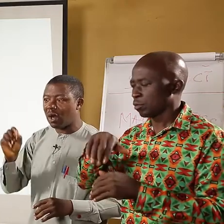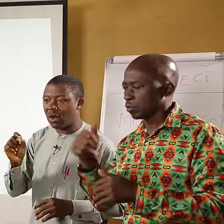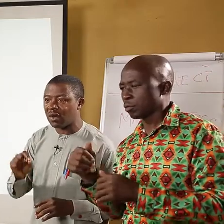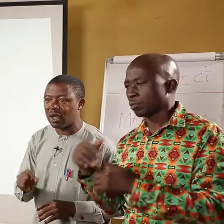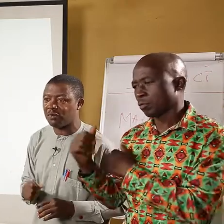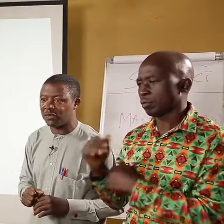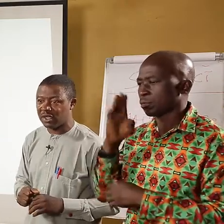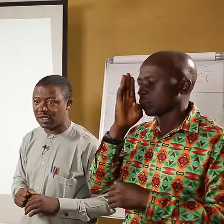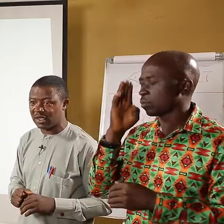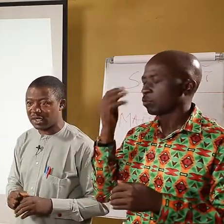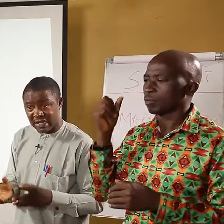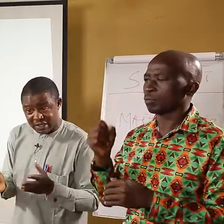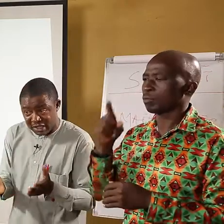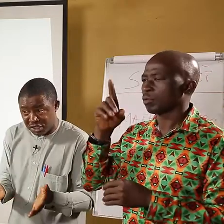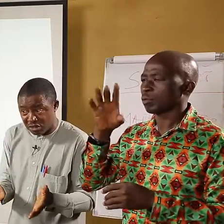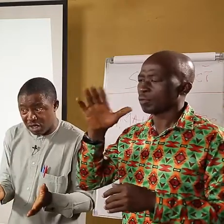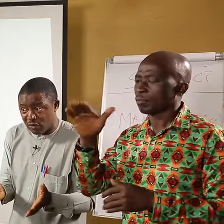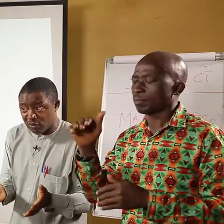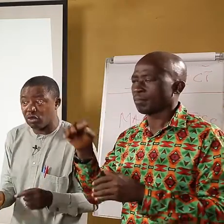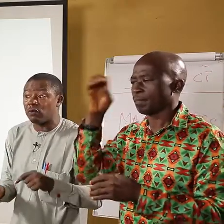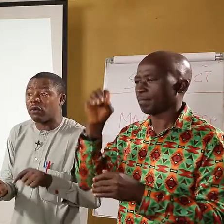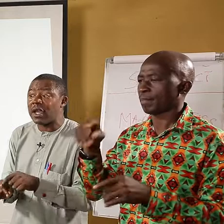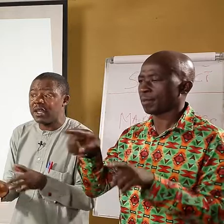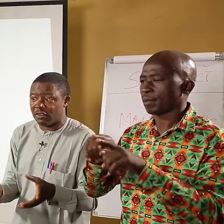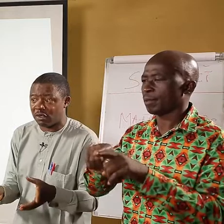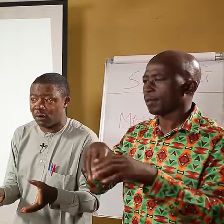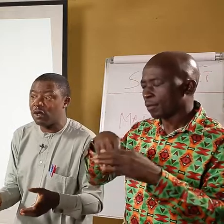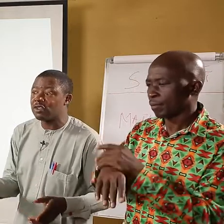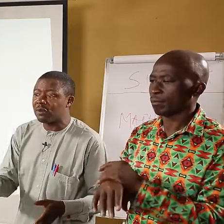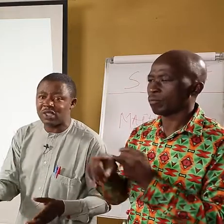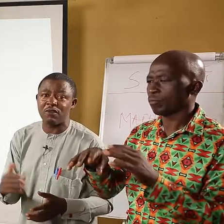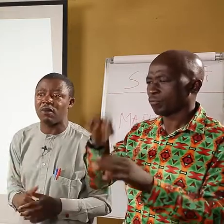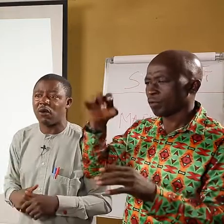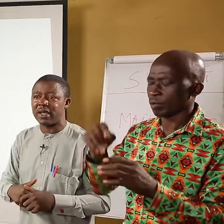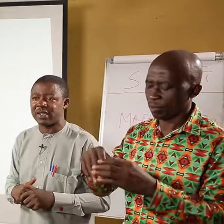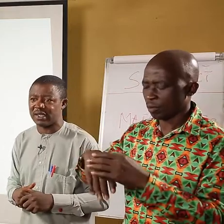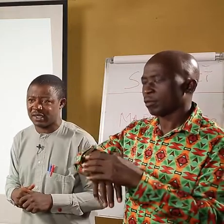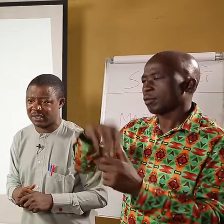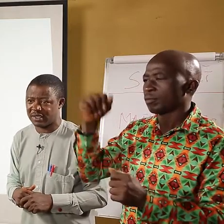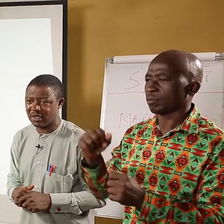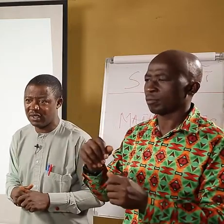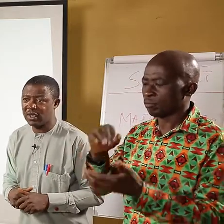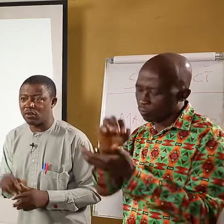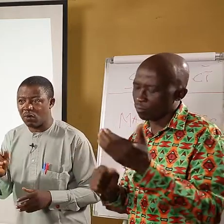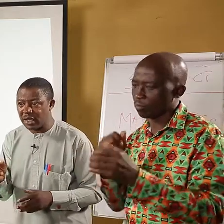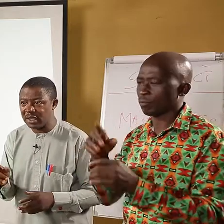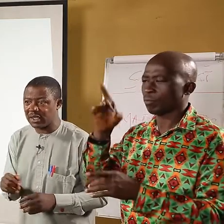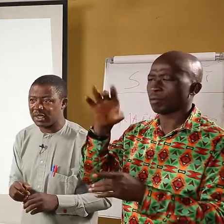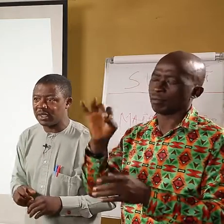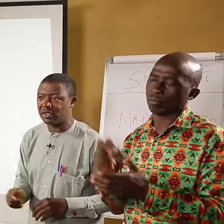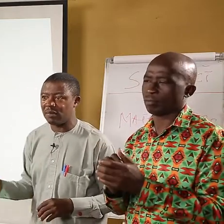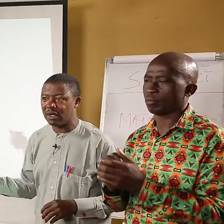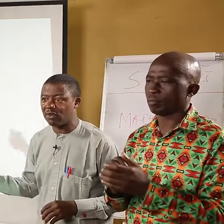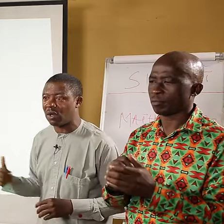was 115 degrees as an interior angle. So to find the exterior, subtract from 180 degrees. So